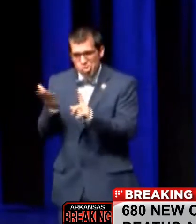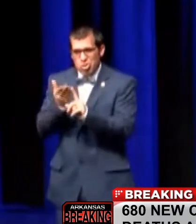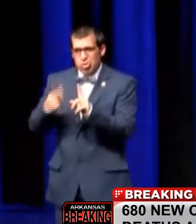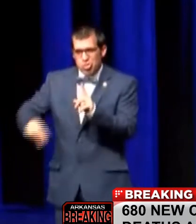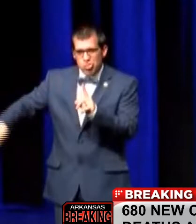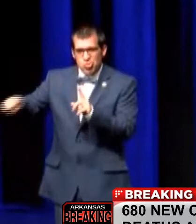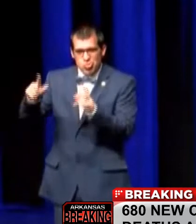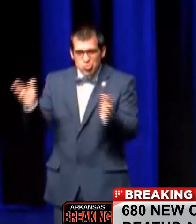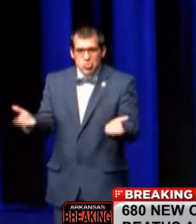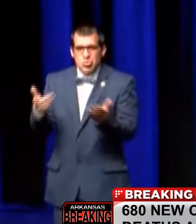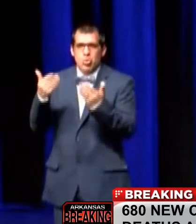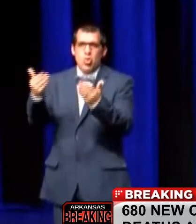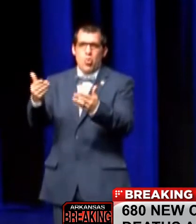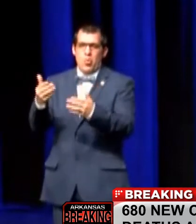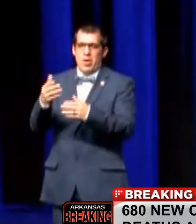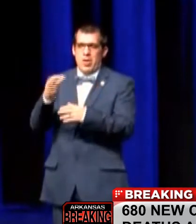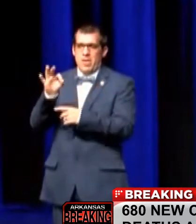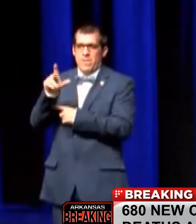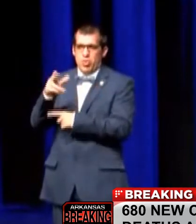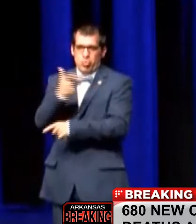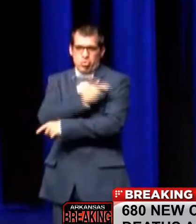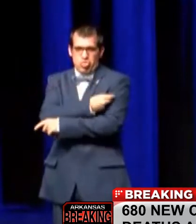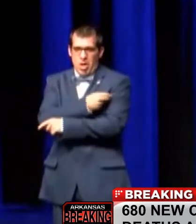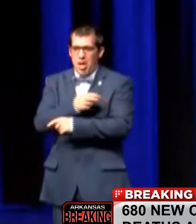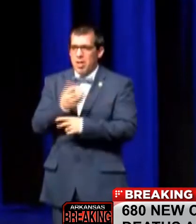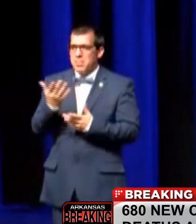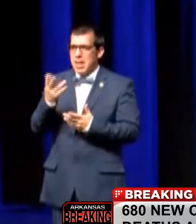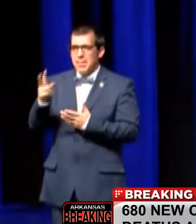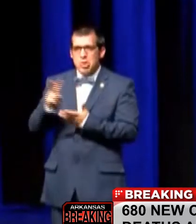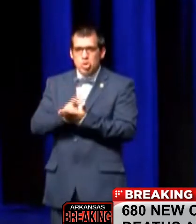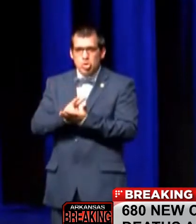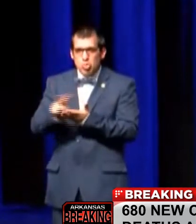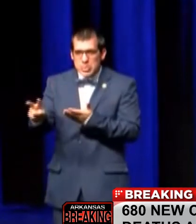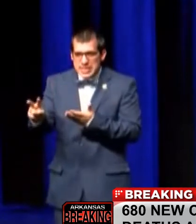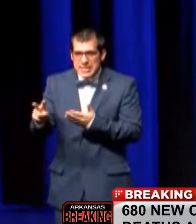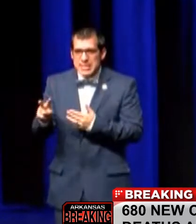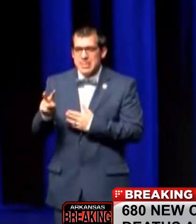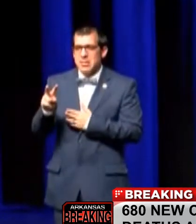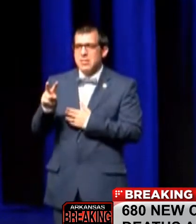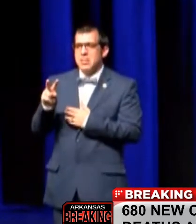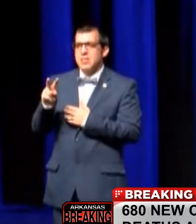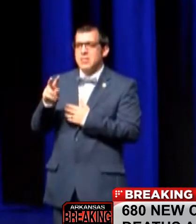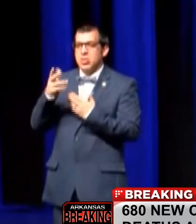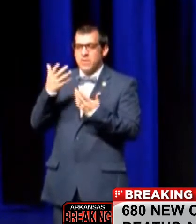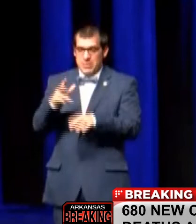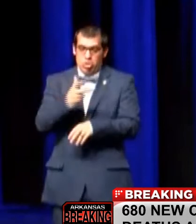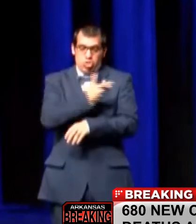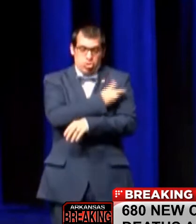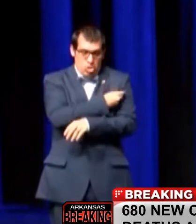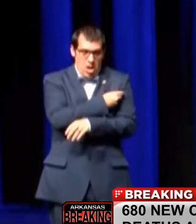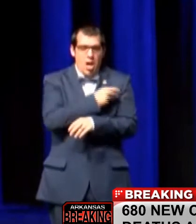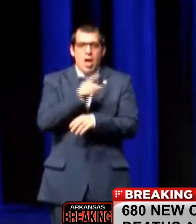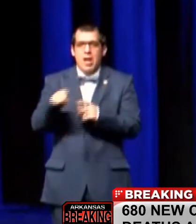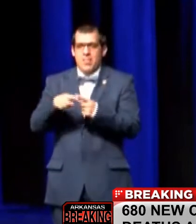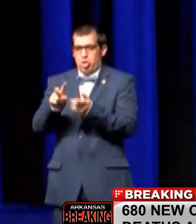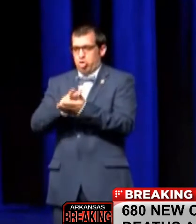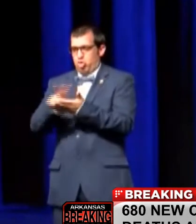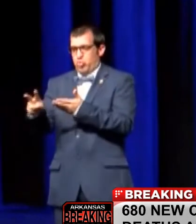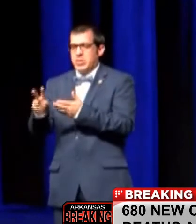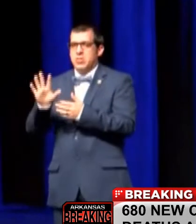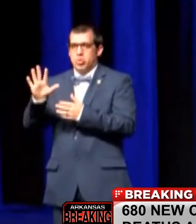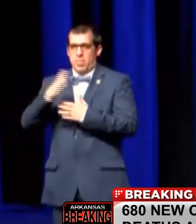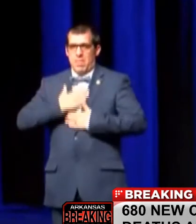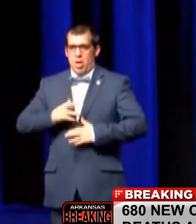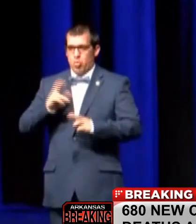get a flu shot this year. It takes about 2 weeks for the flu shot to provide protective immunity. So I encourage you to get